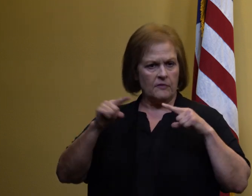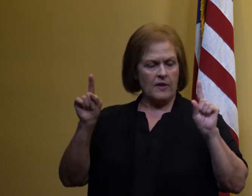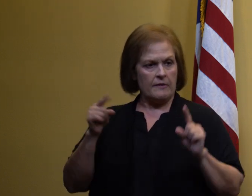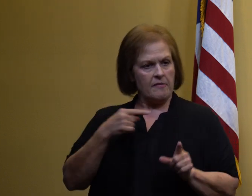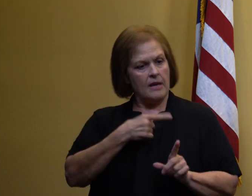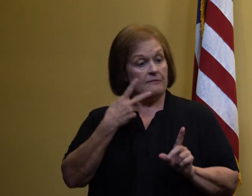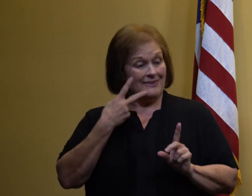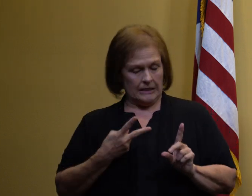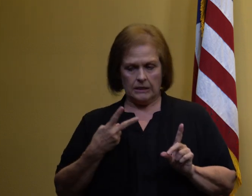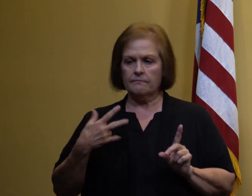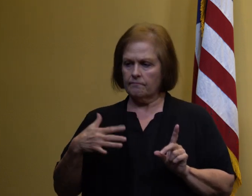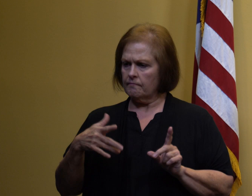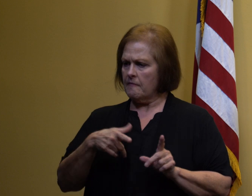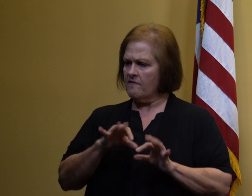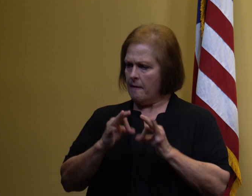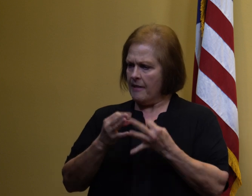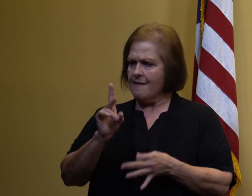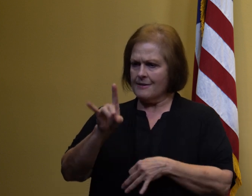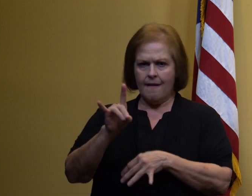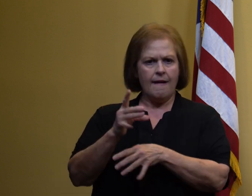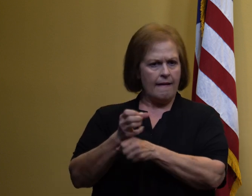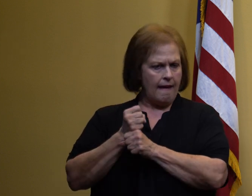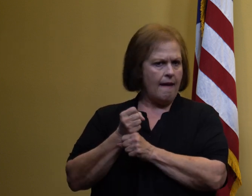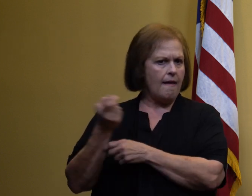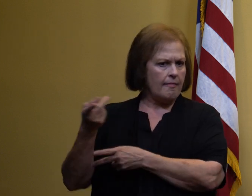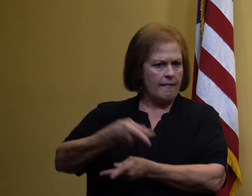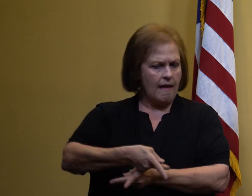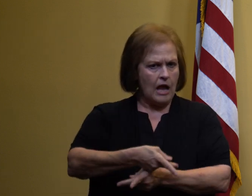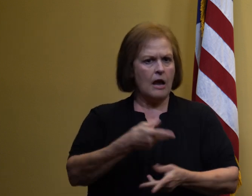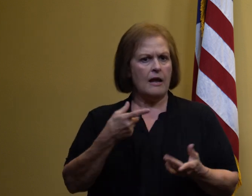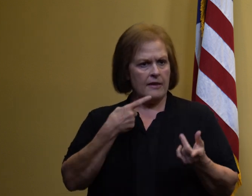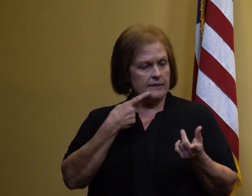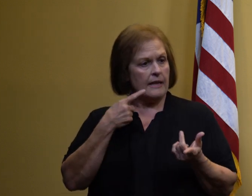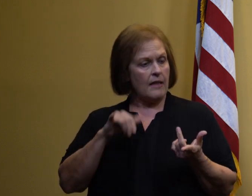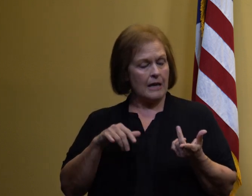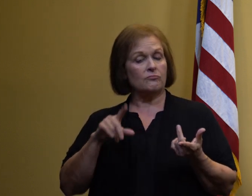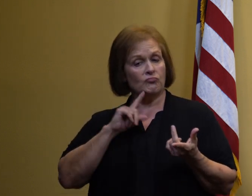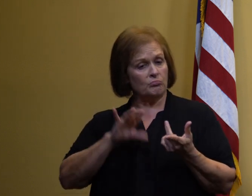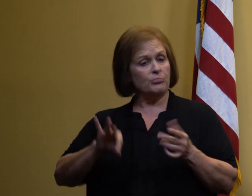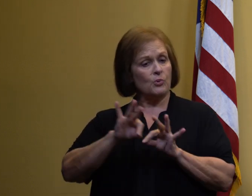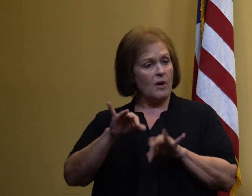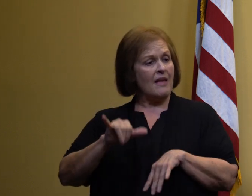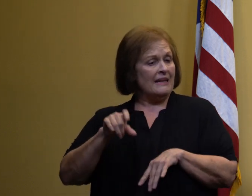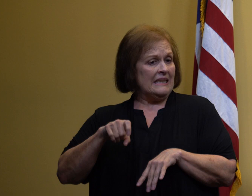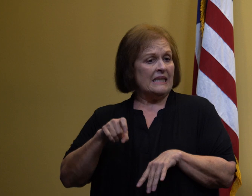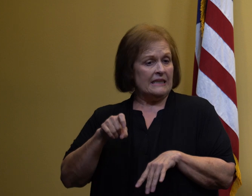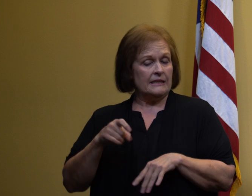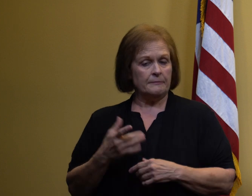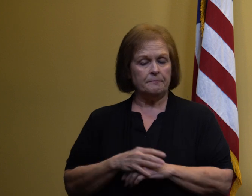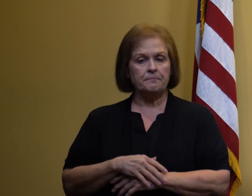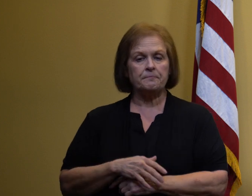again, their family members receiving the care, again, that they called and said that was needed, meeting our people where they are.